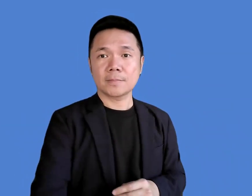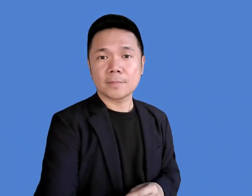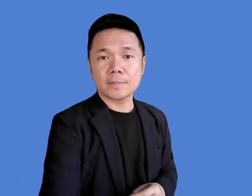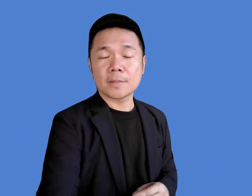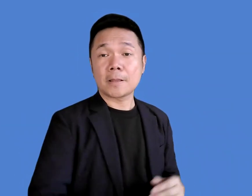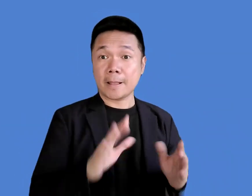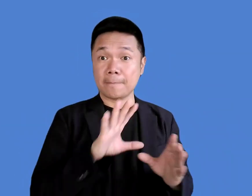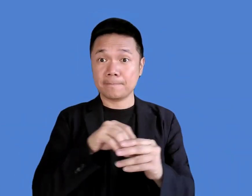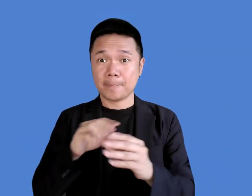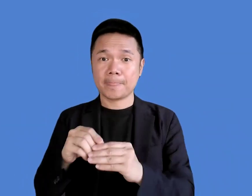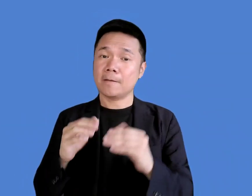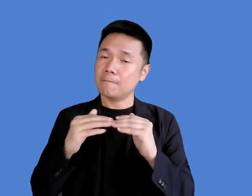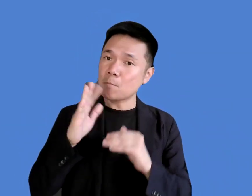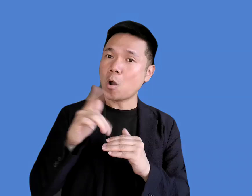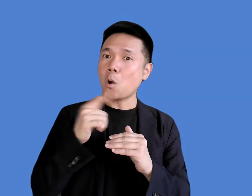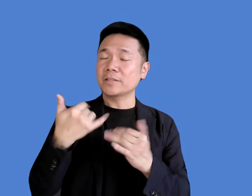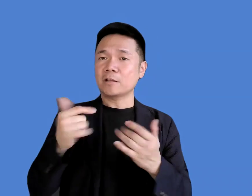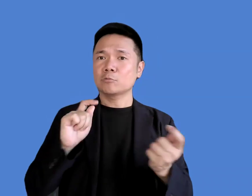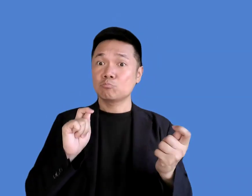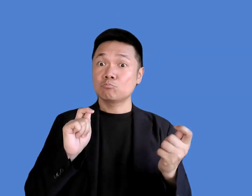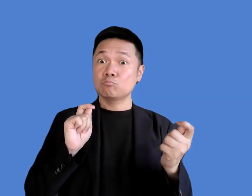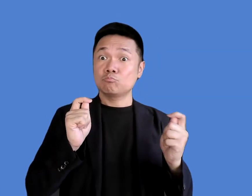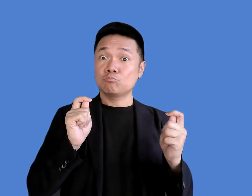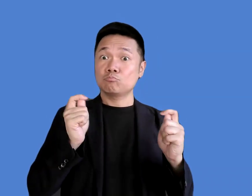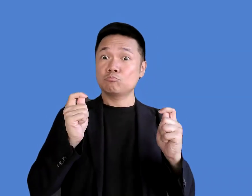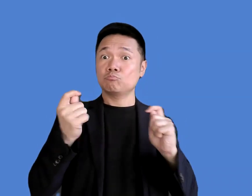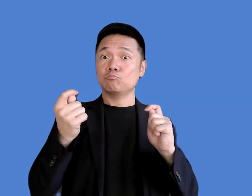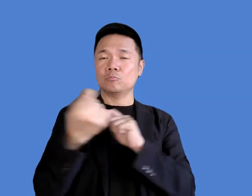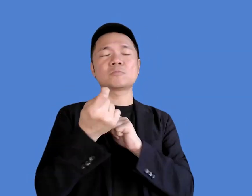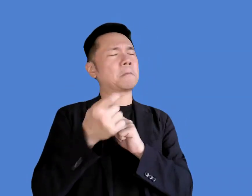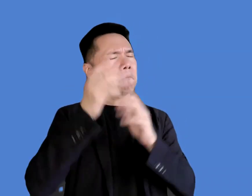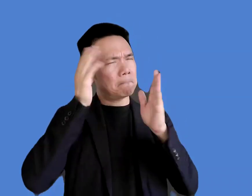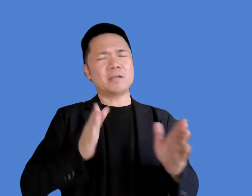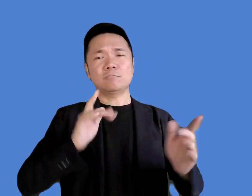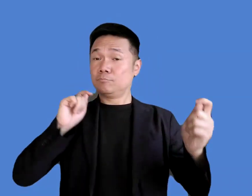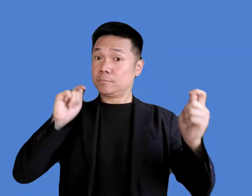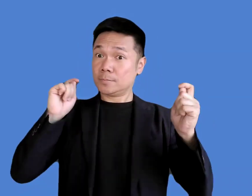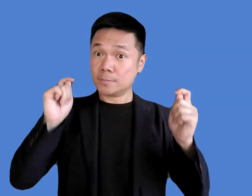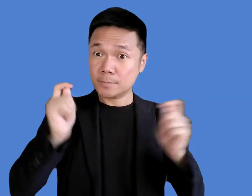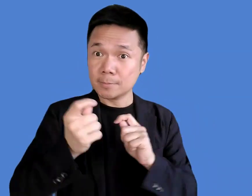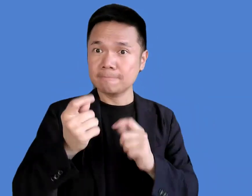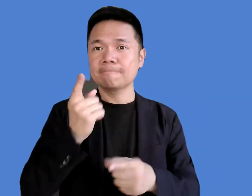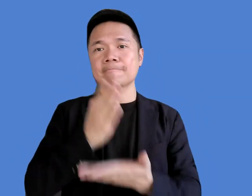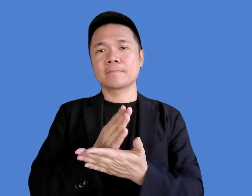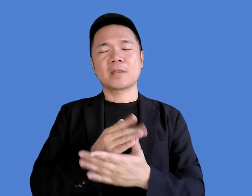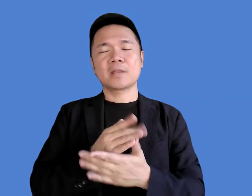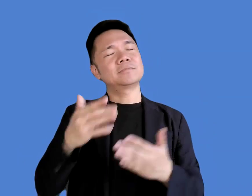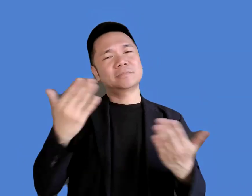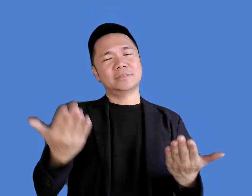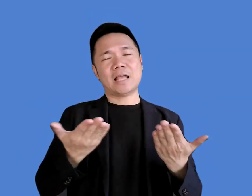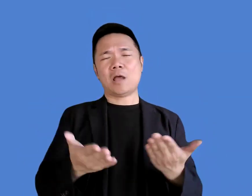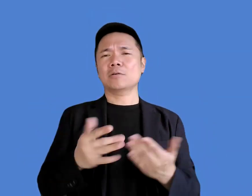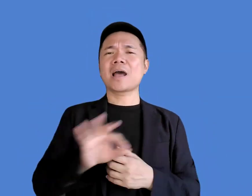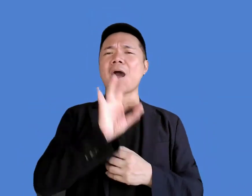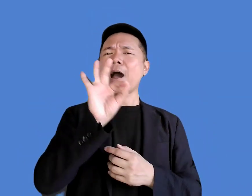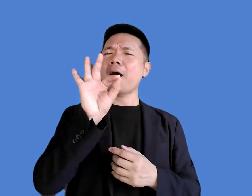fact that brings about systemic change that we all know needs to happen, right? So I'd like to close this by just posing a question